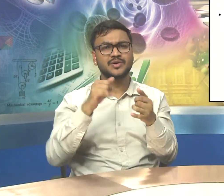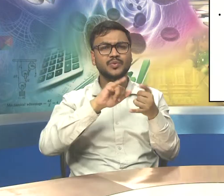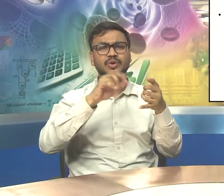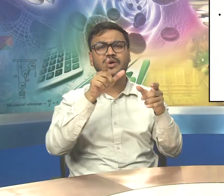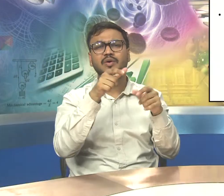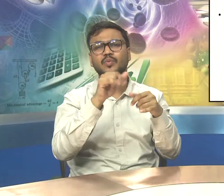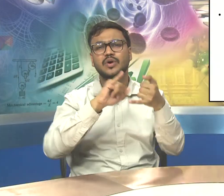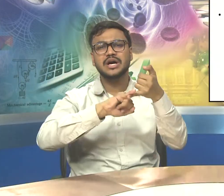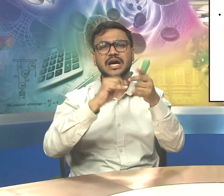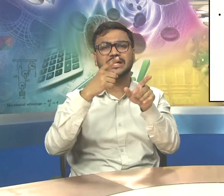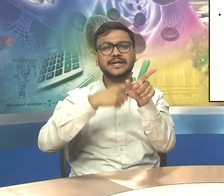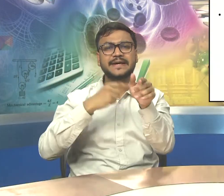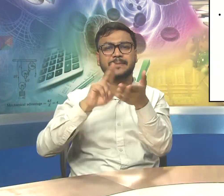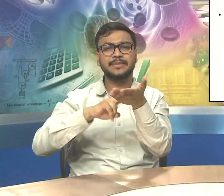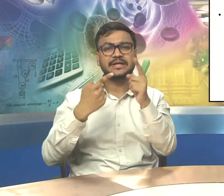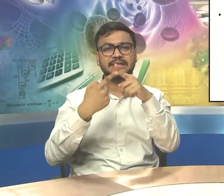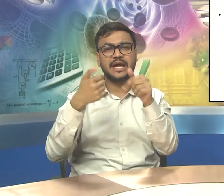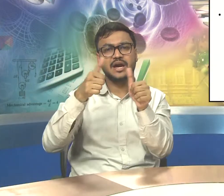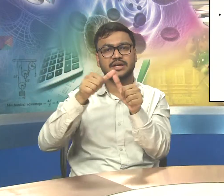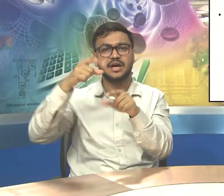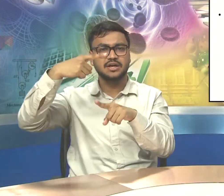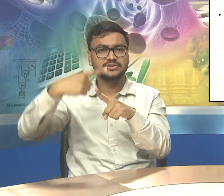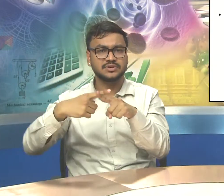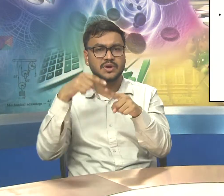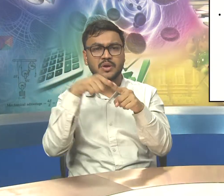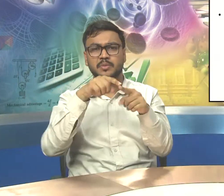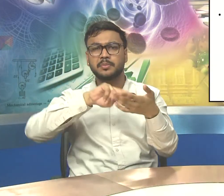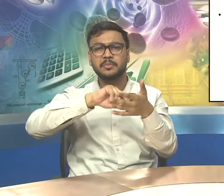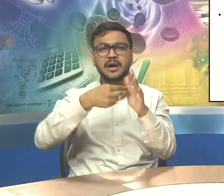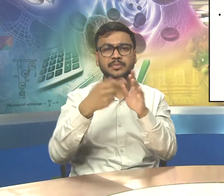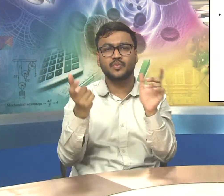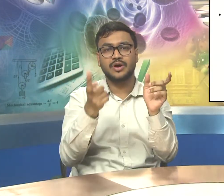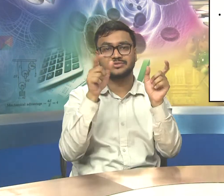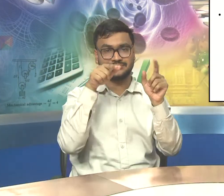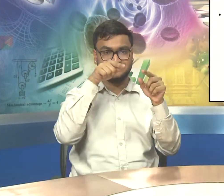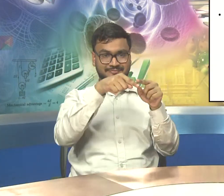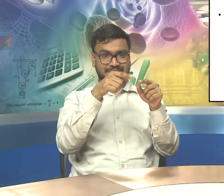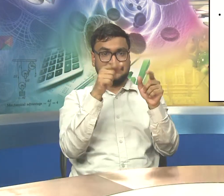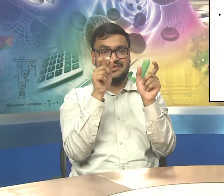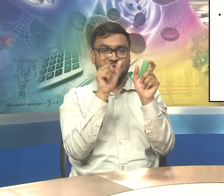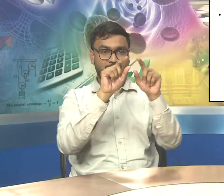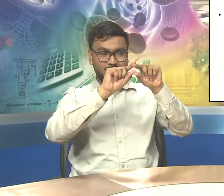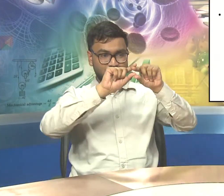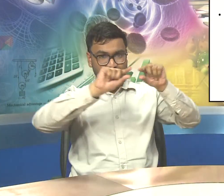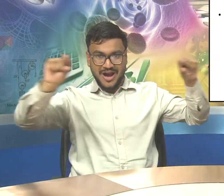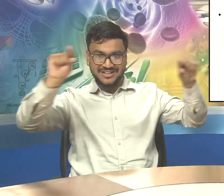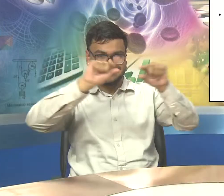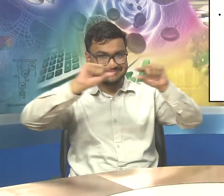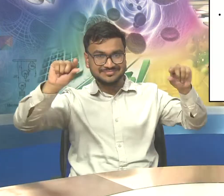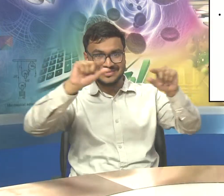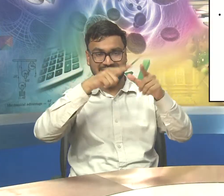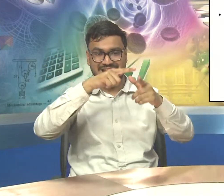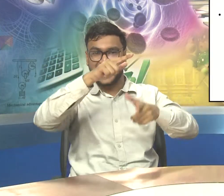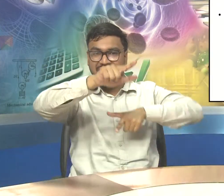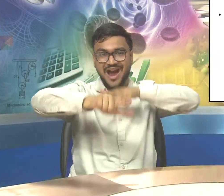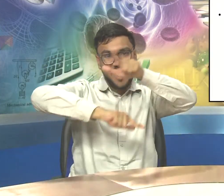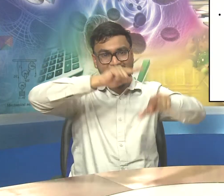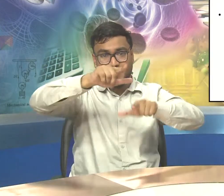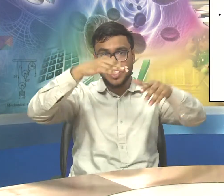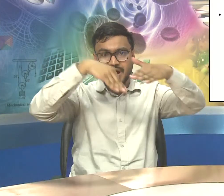We have read two topics, which is morphology and phonology. Now we will study what is